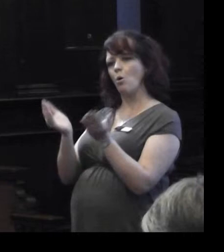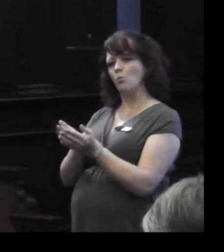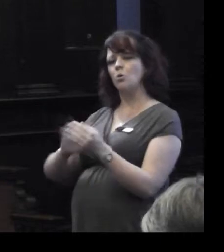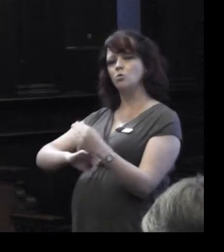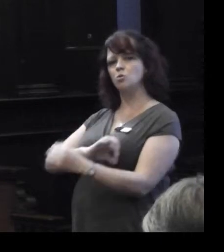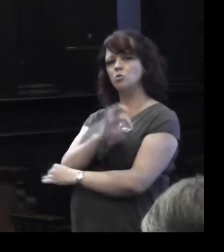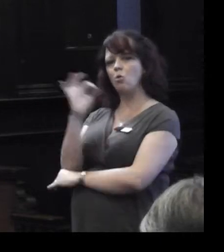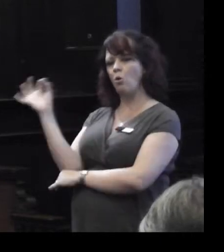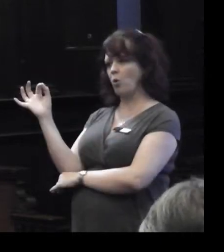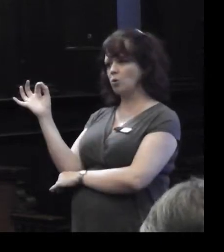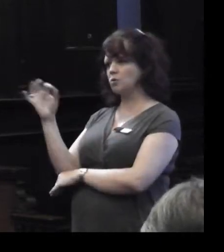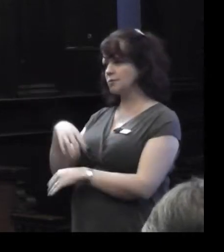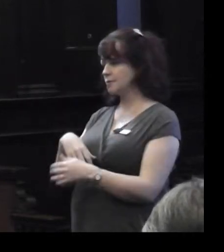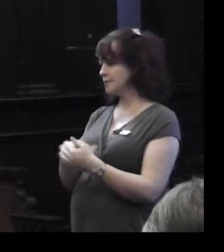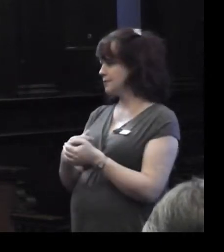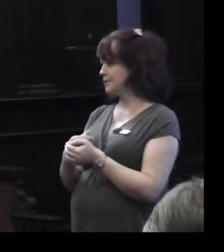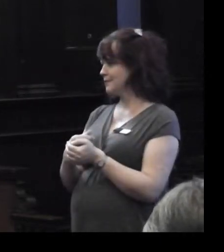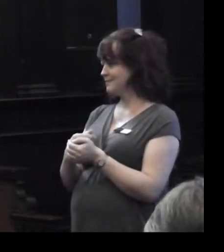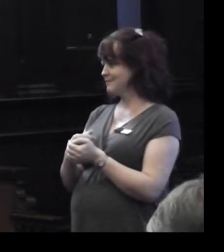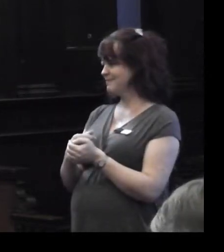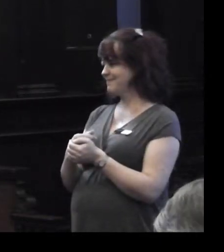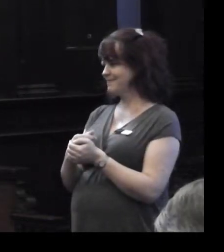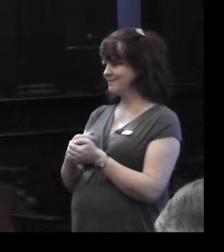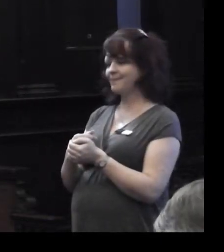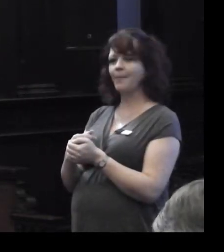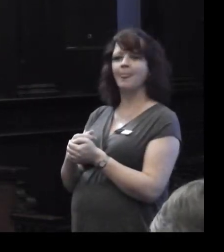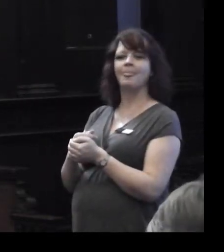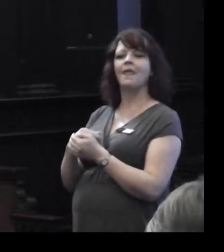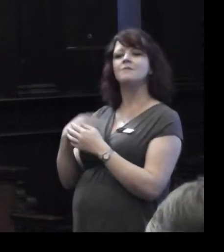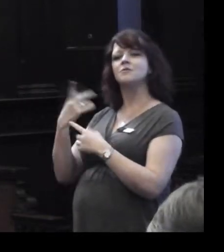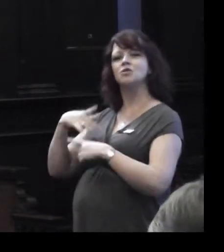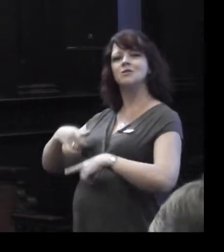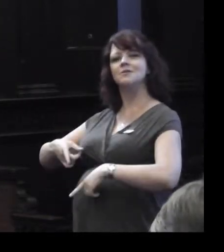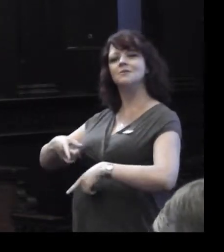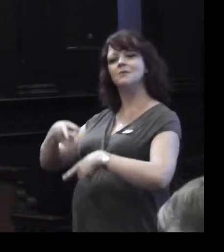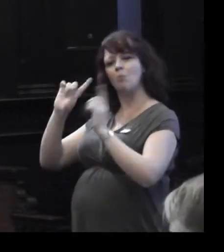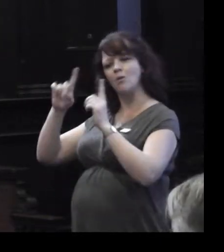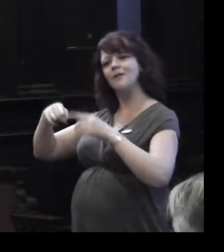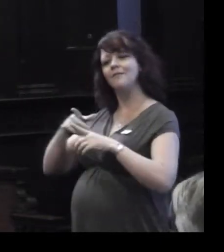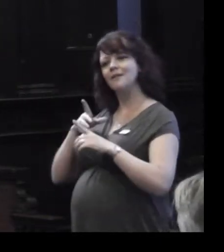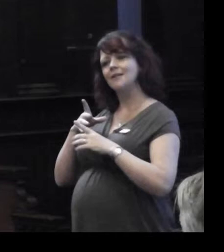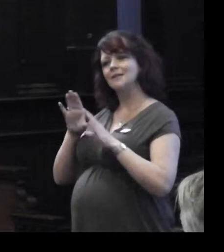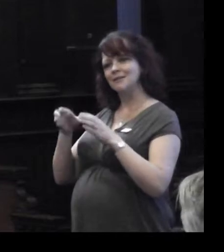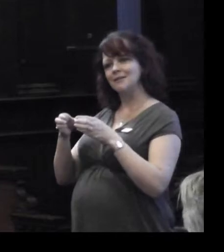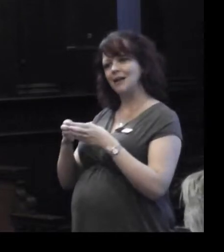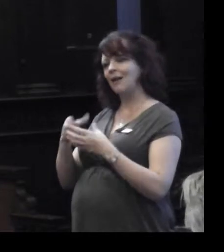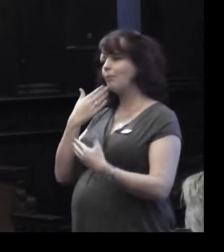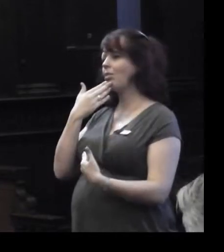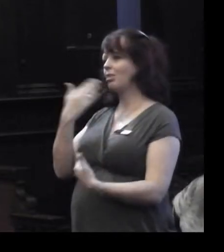the founder member, who has led our team throughout this project. Ladies and gentlemen, thank you very much.